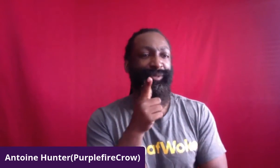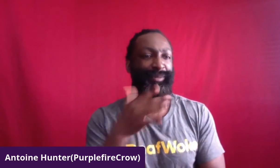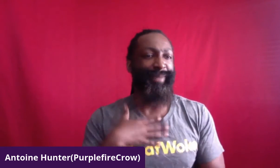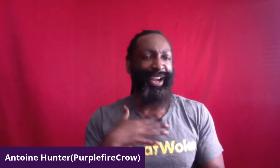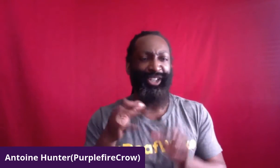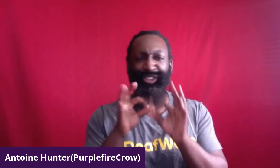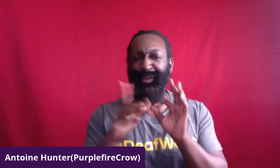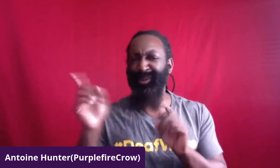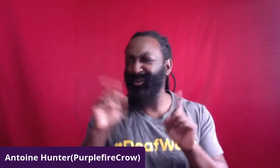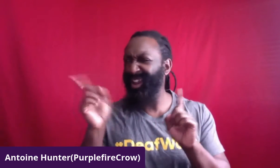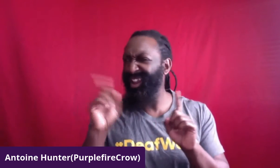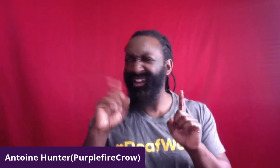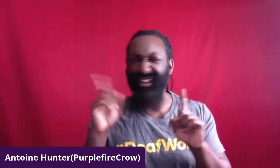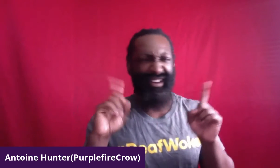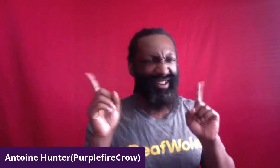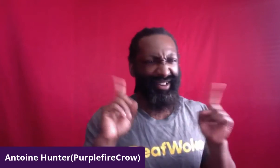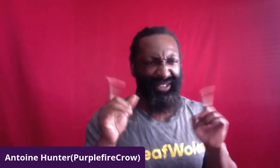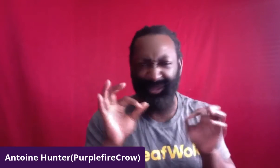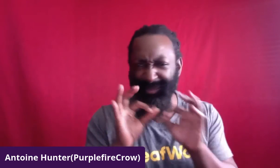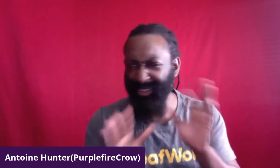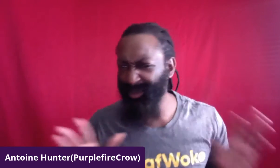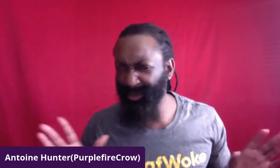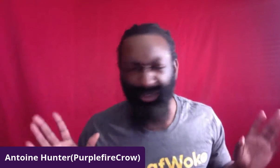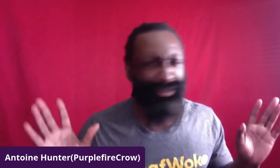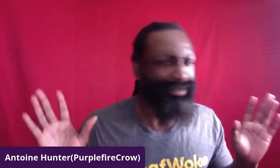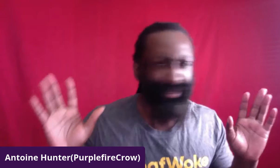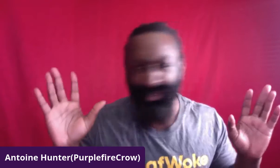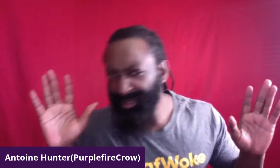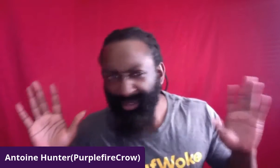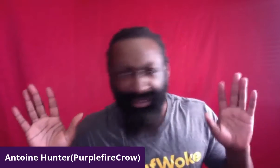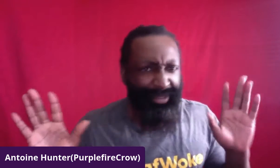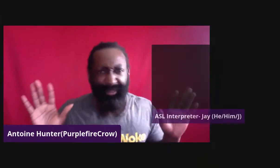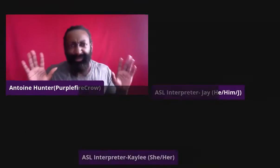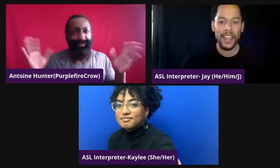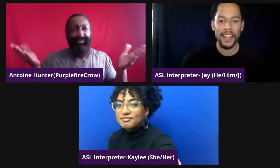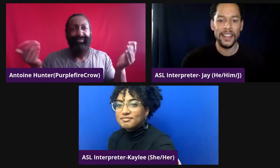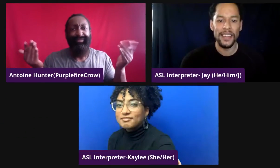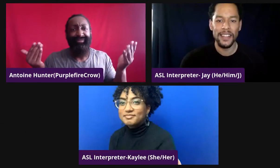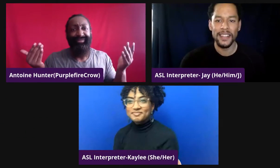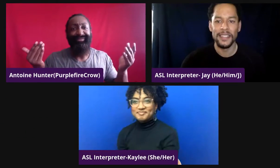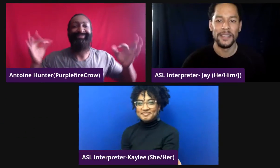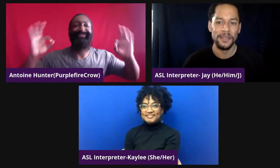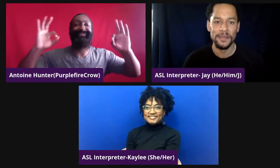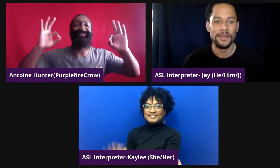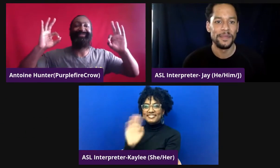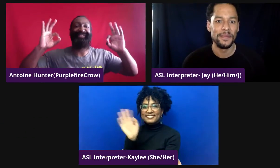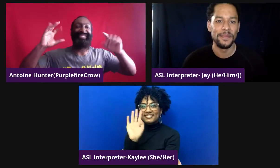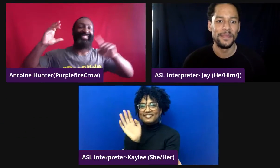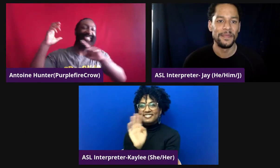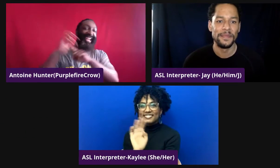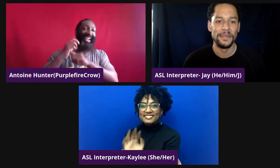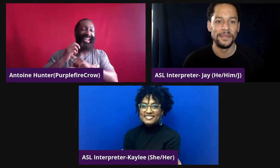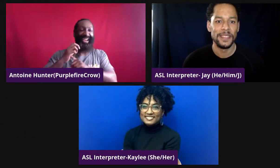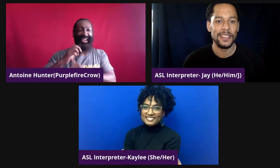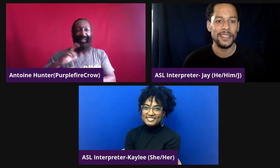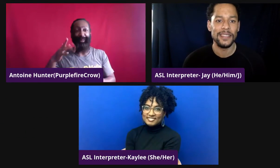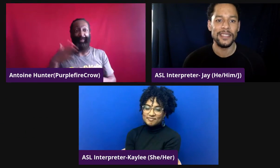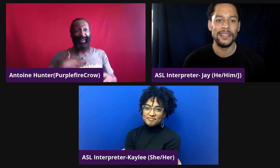So I'm going to go ahead and introduce my interpreters. Where are they at? Where are they at? Where are they at?